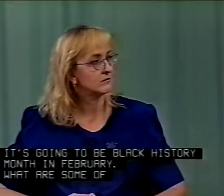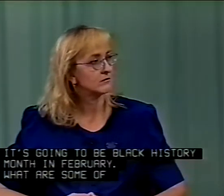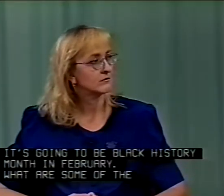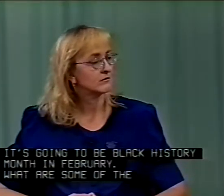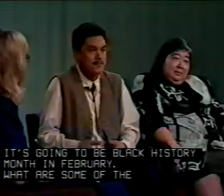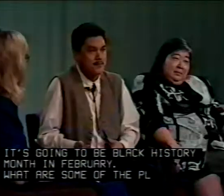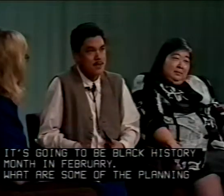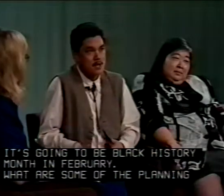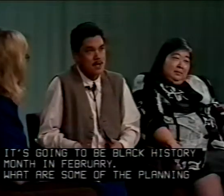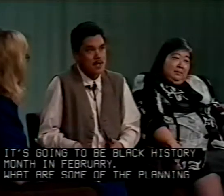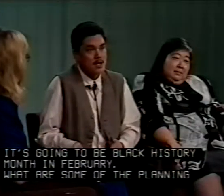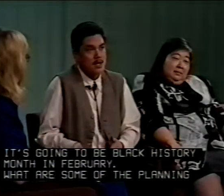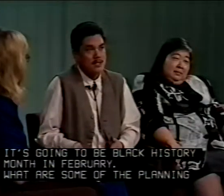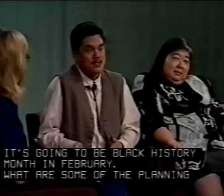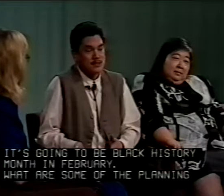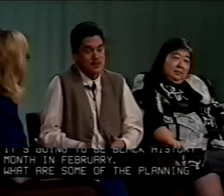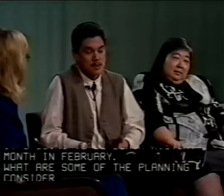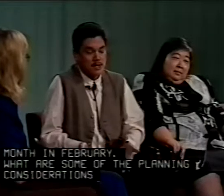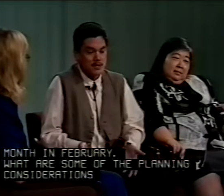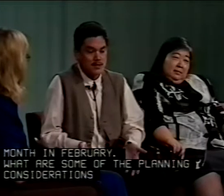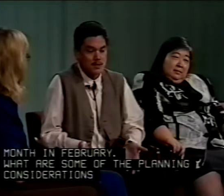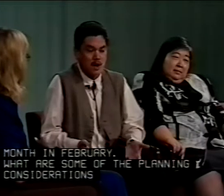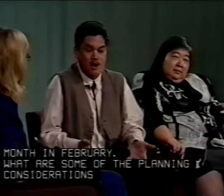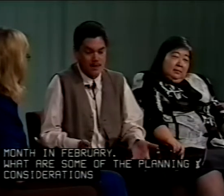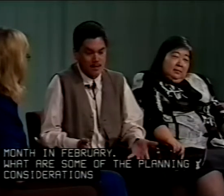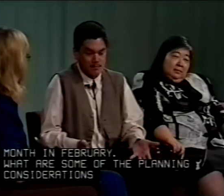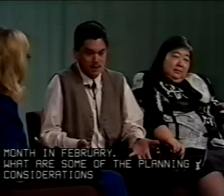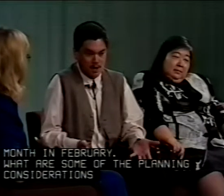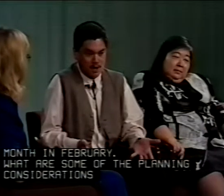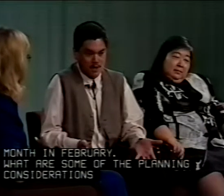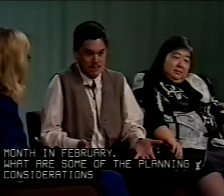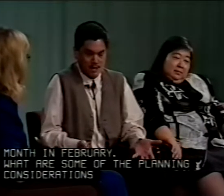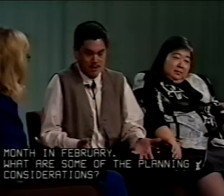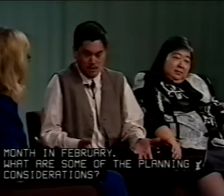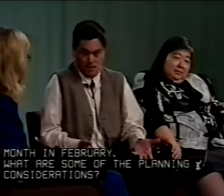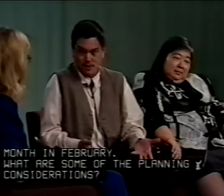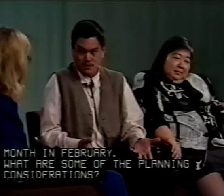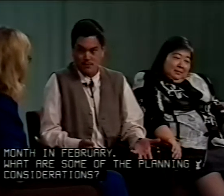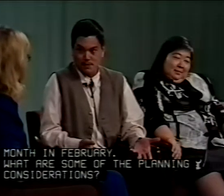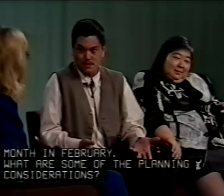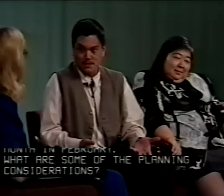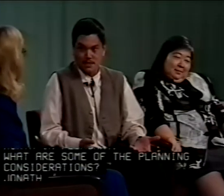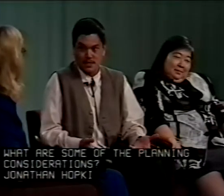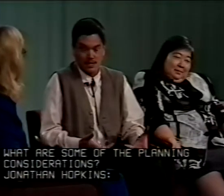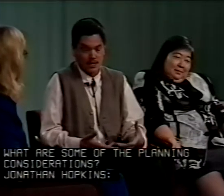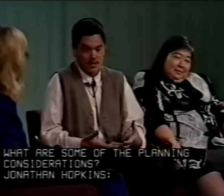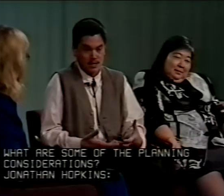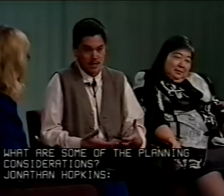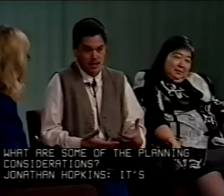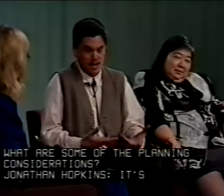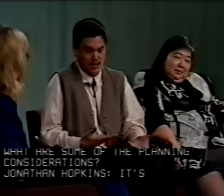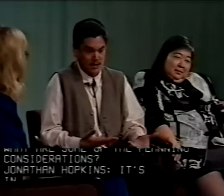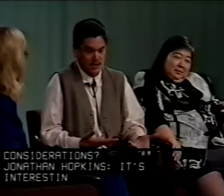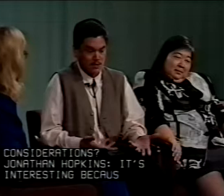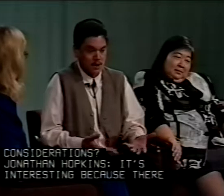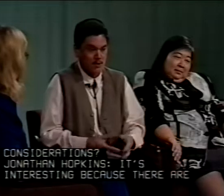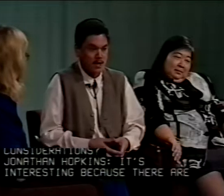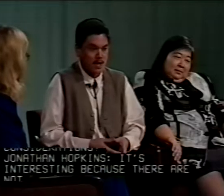Well, it's interesting because there are not that many minority interpreters at the college where I work at,